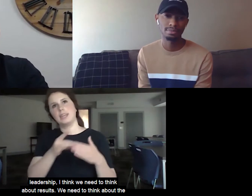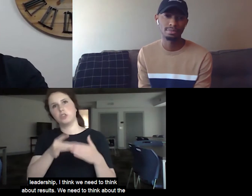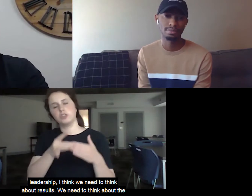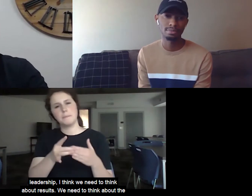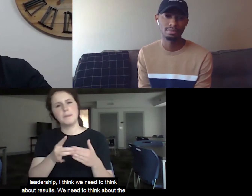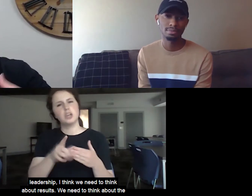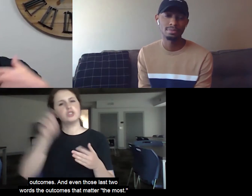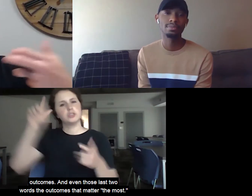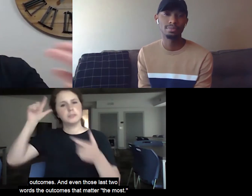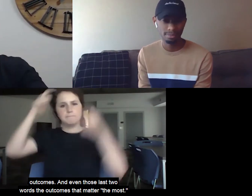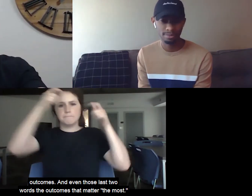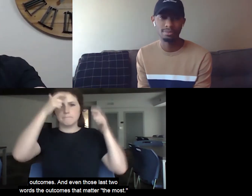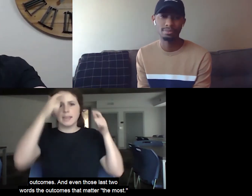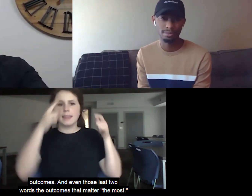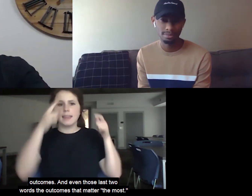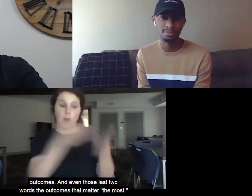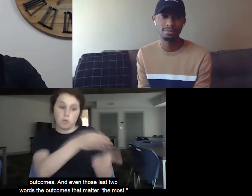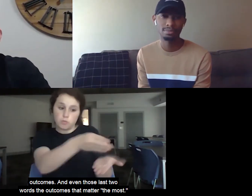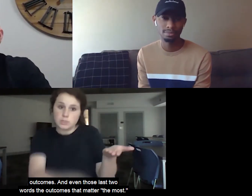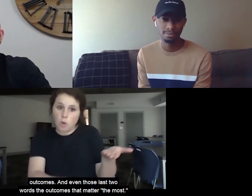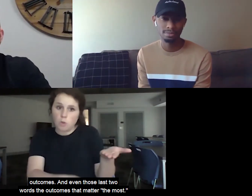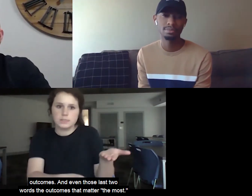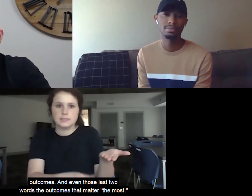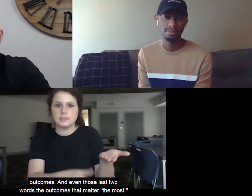about results. We need to think about the outcomes,